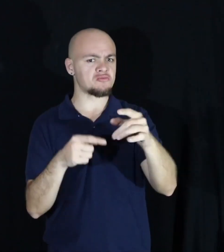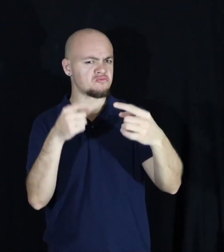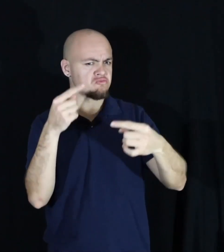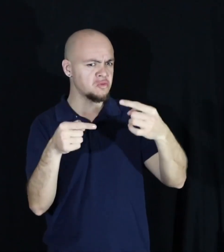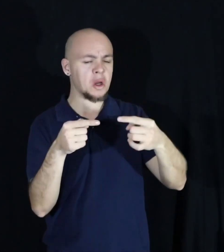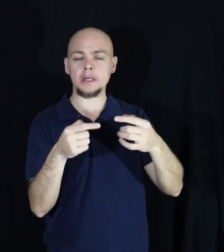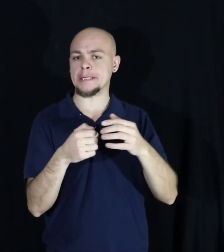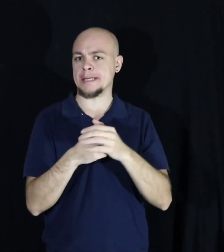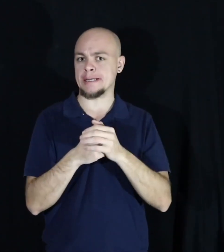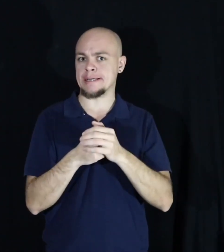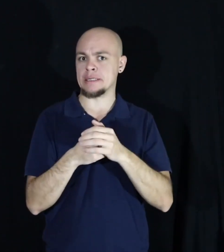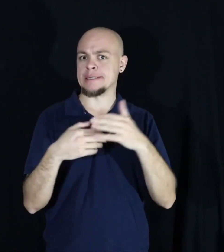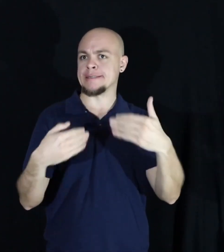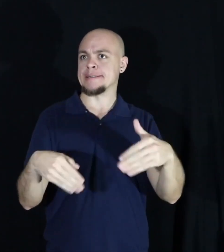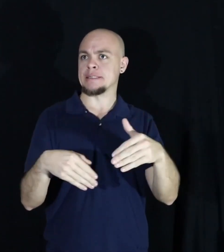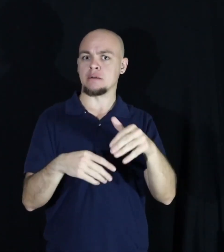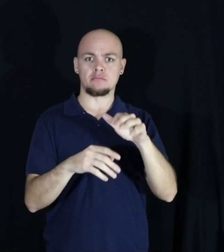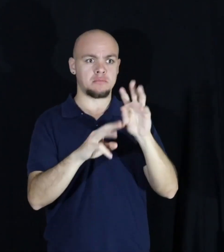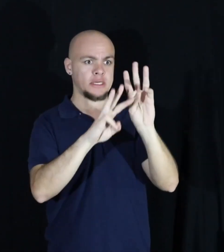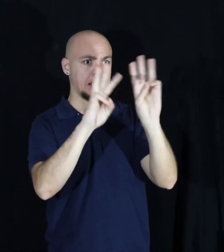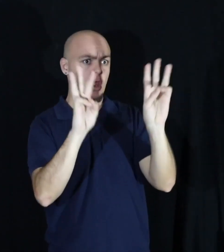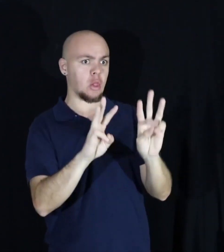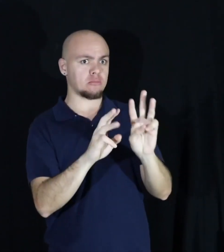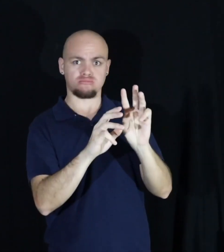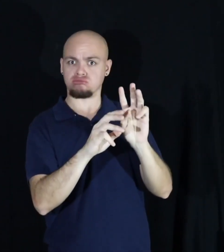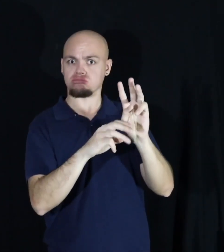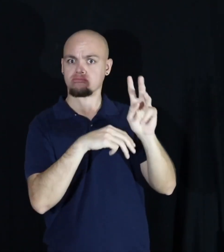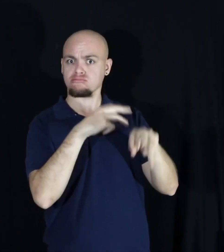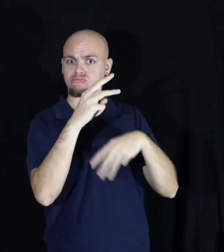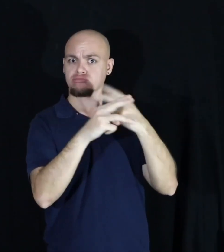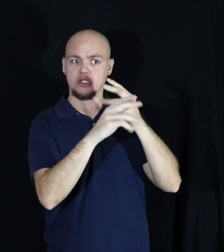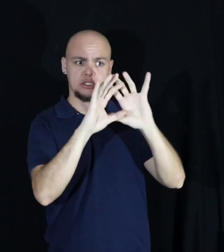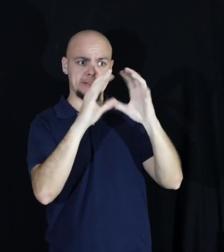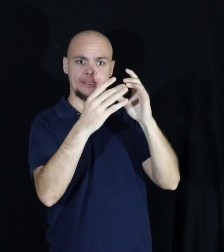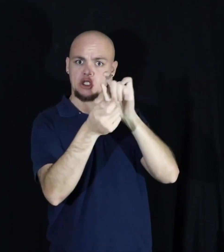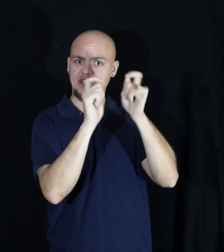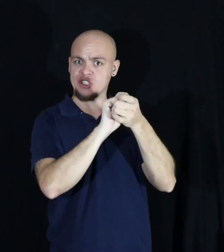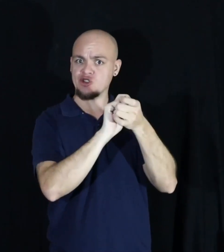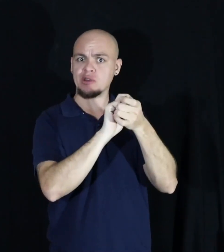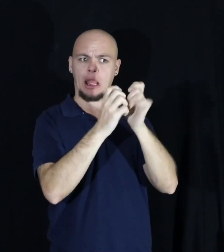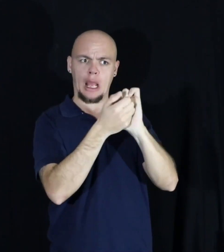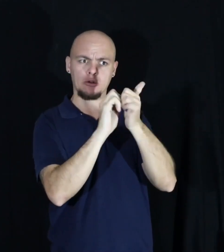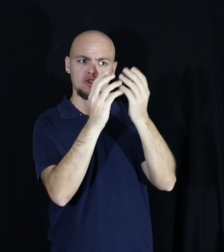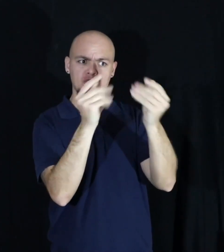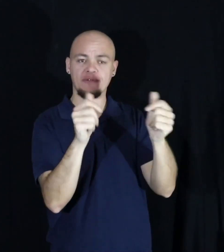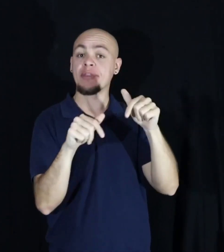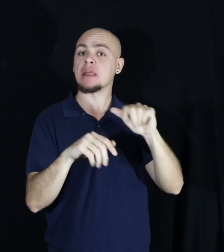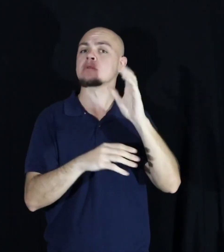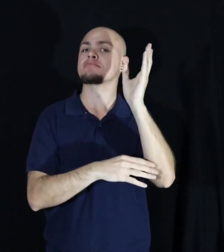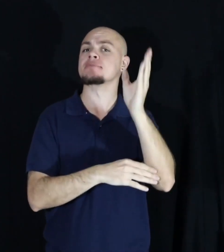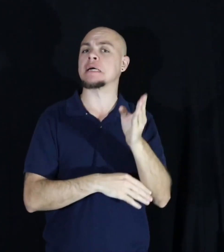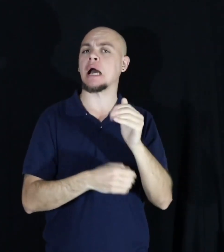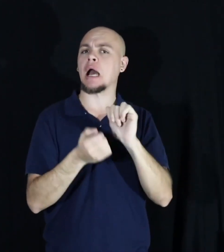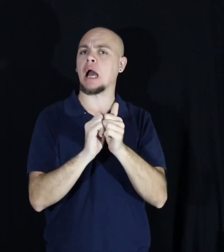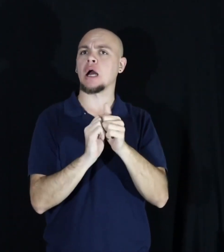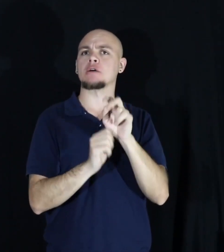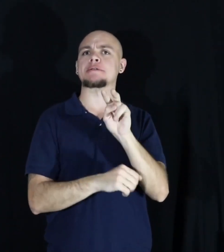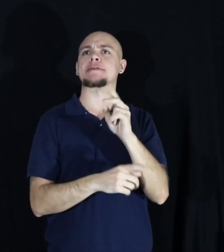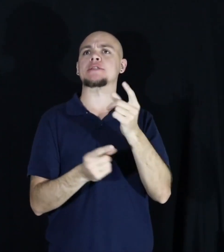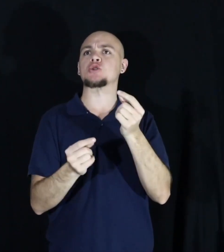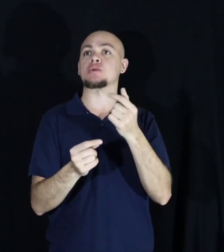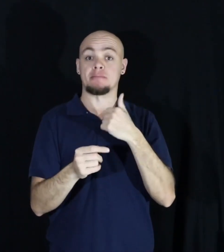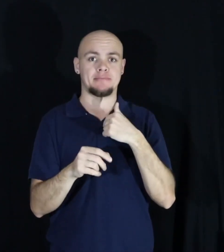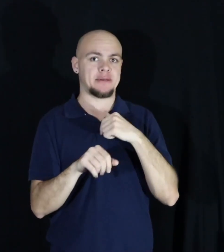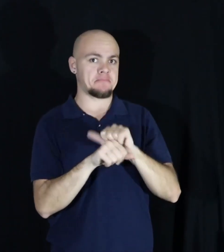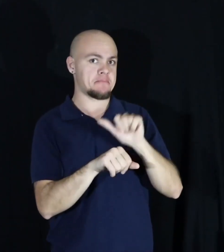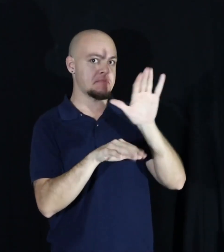as large as how we solve climate change. When I was trying to figure out how I wanted to structure this talk, I couldn't really crack it, so I went on a mountain bike